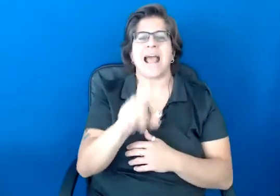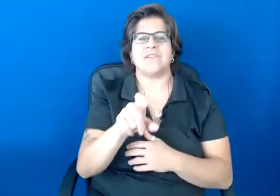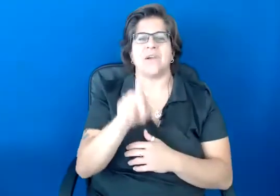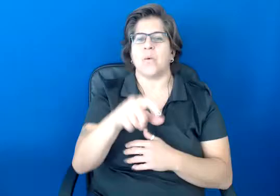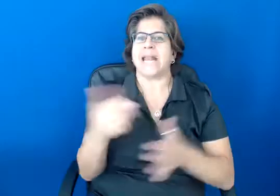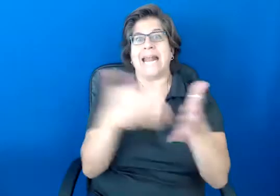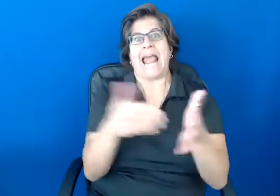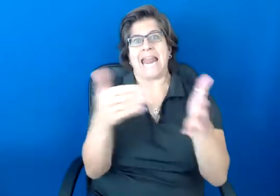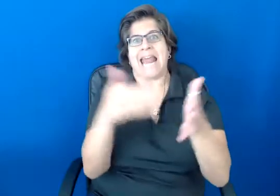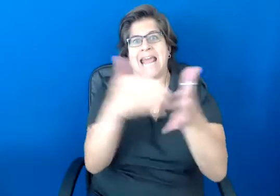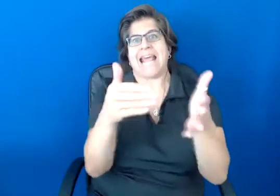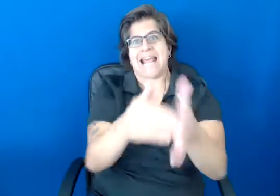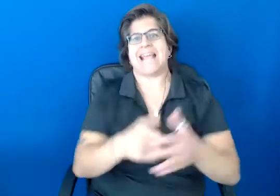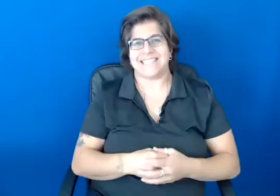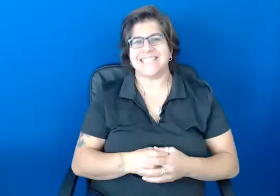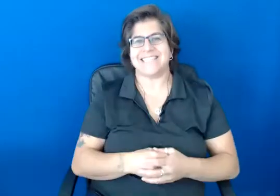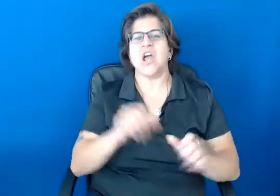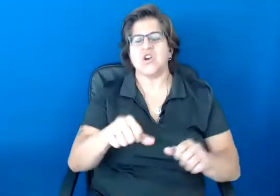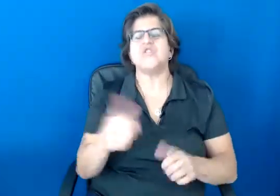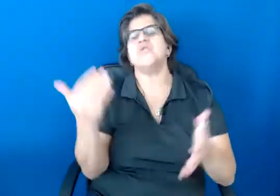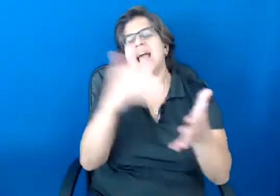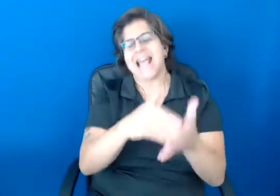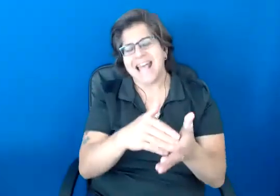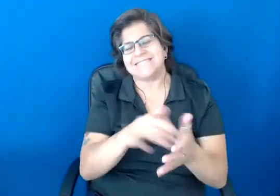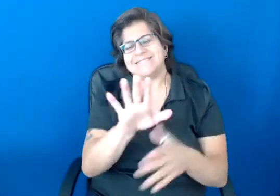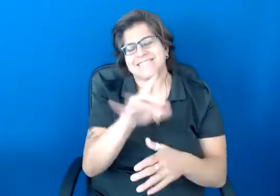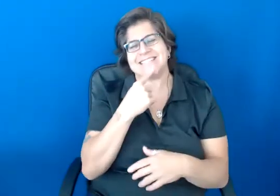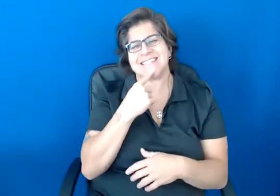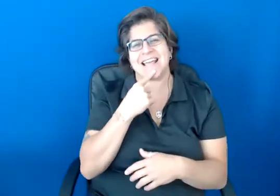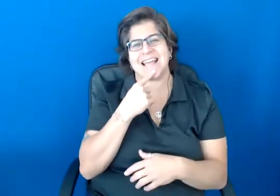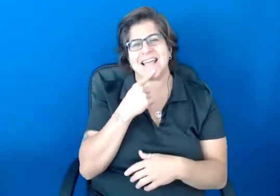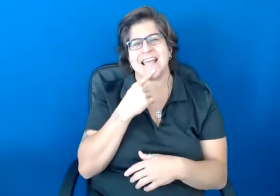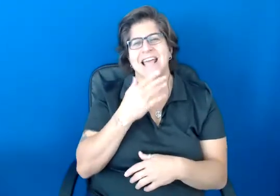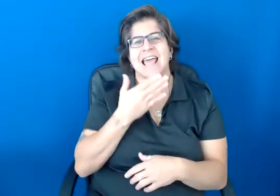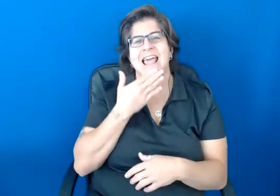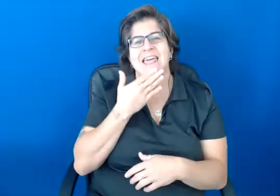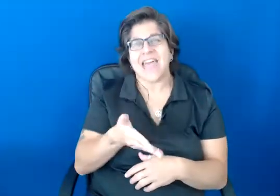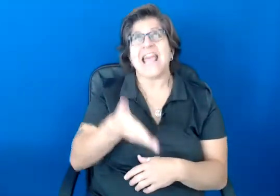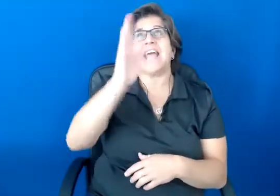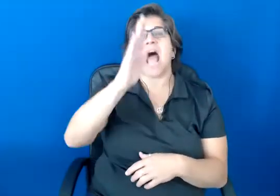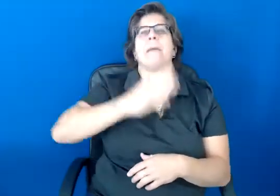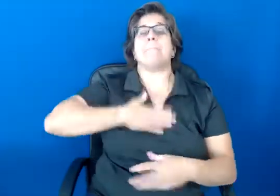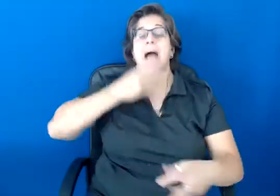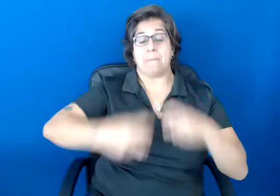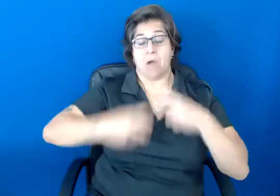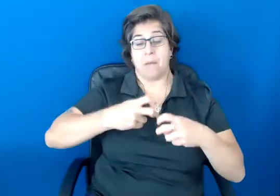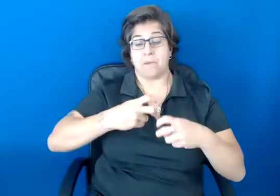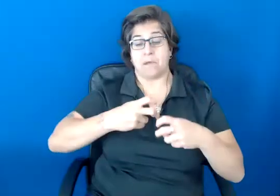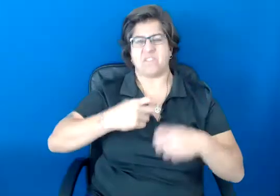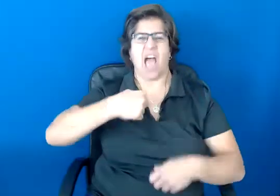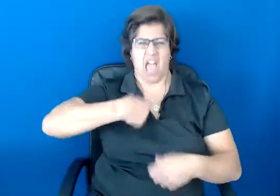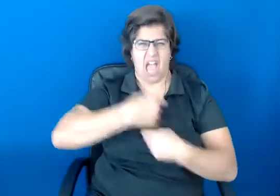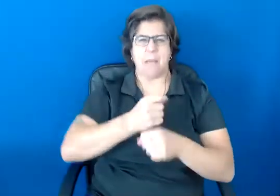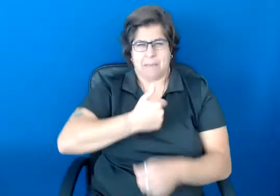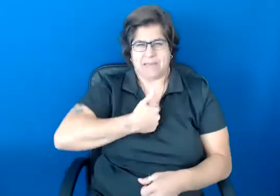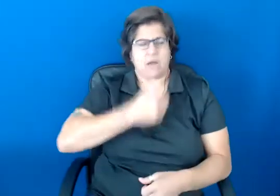need repeat. Could you repeat again that, thank God, my problems are of my own making? And by the way, you guys, this